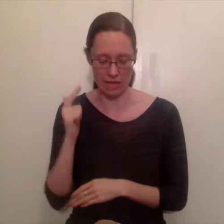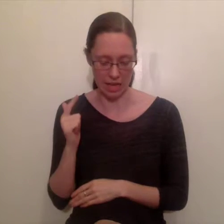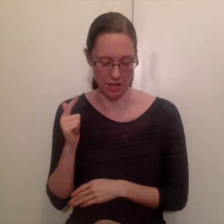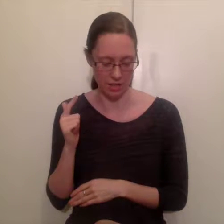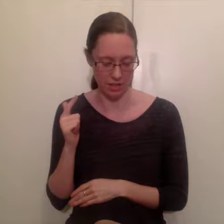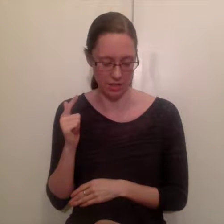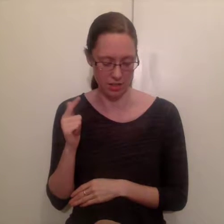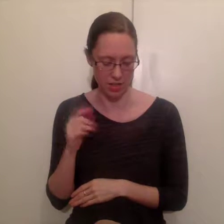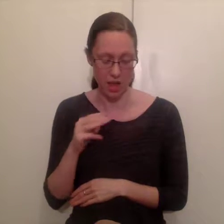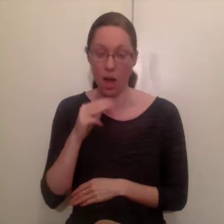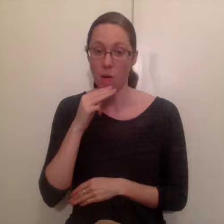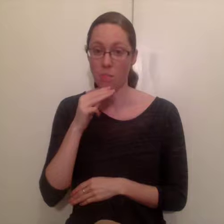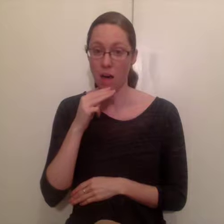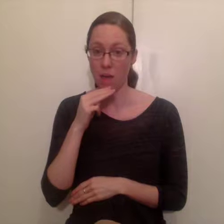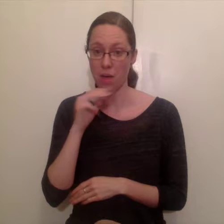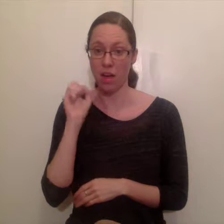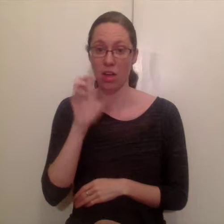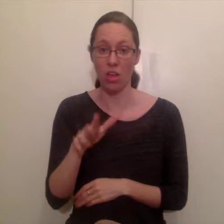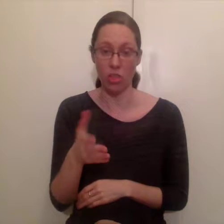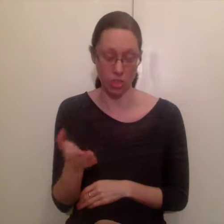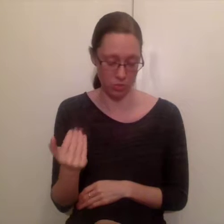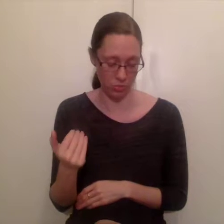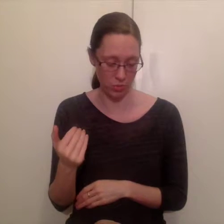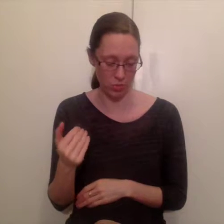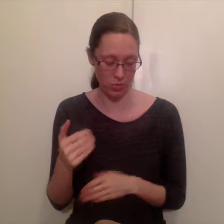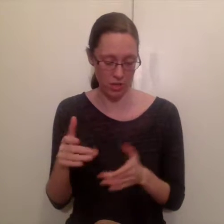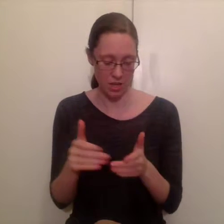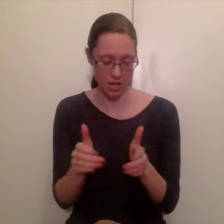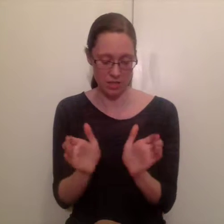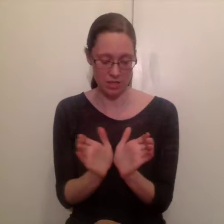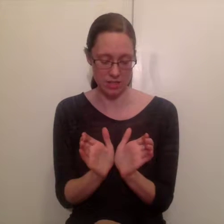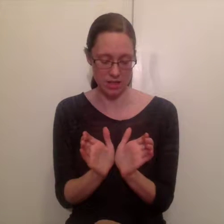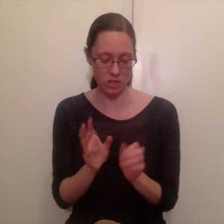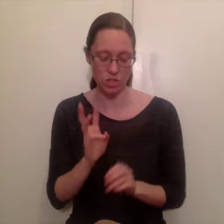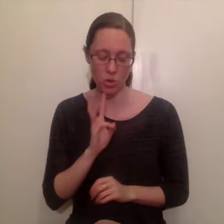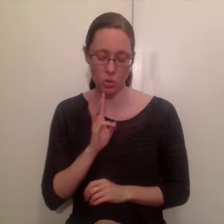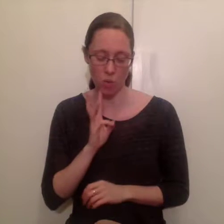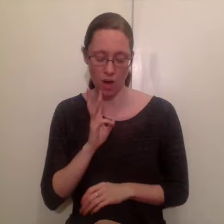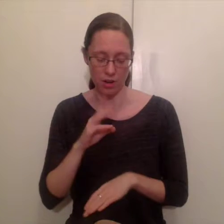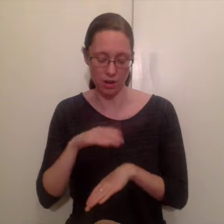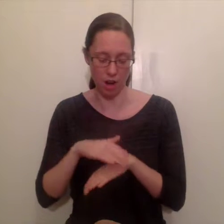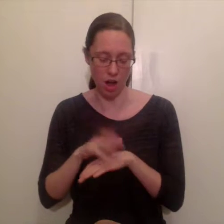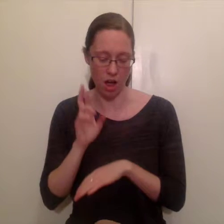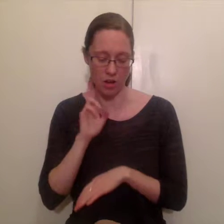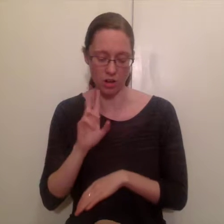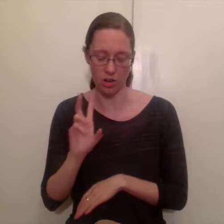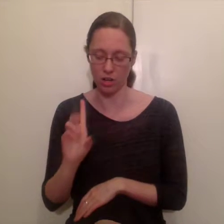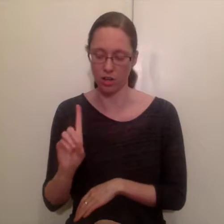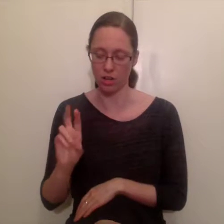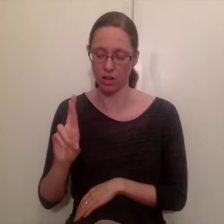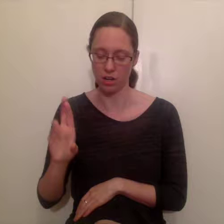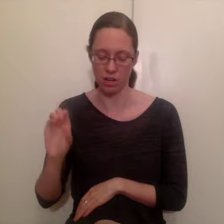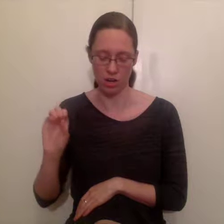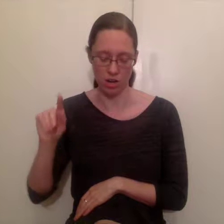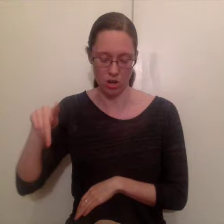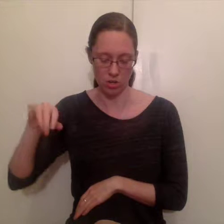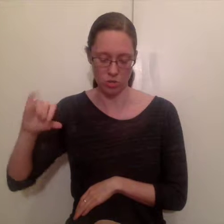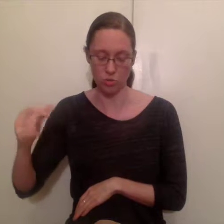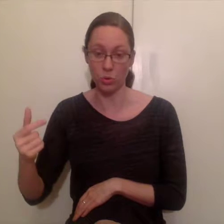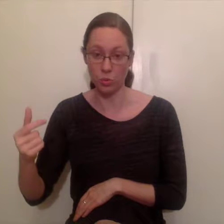Leah. Mama threw dish water on her